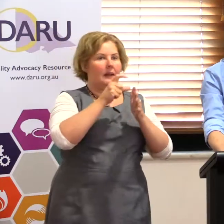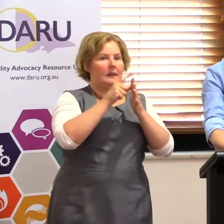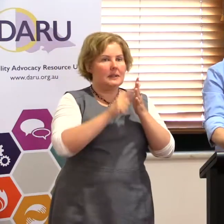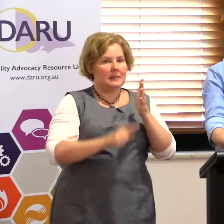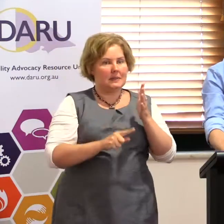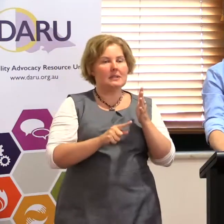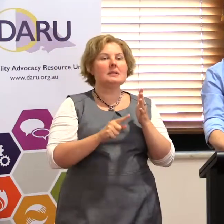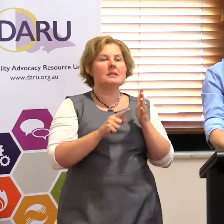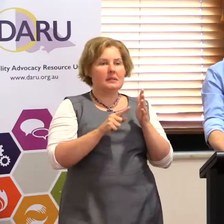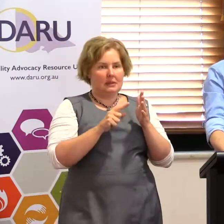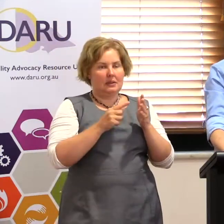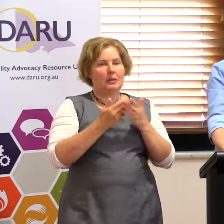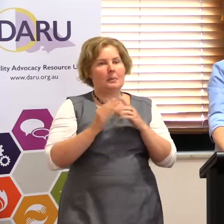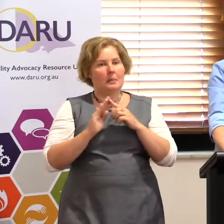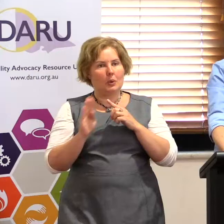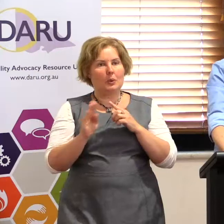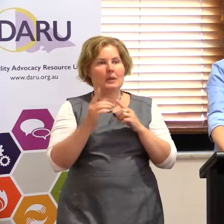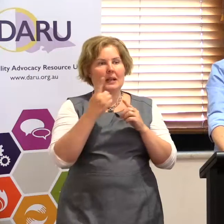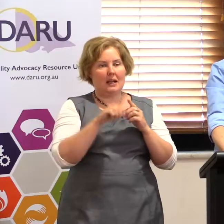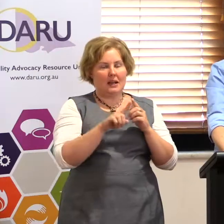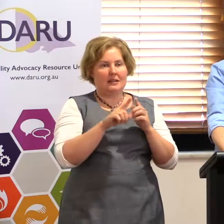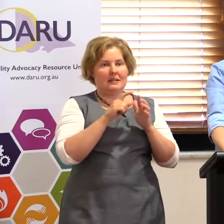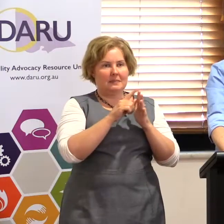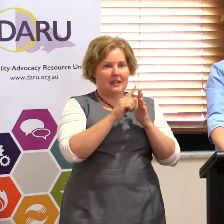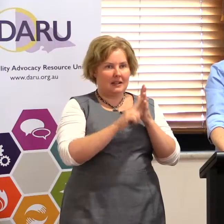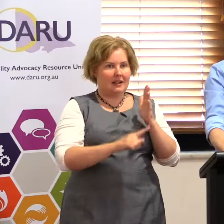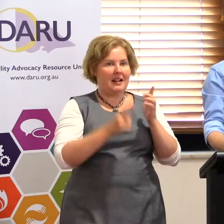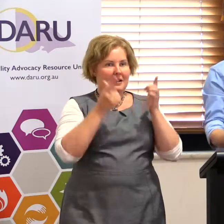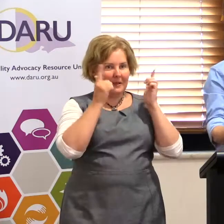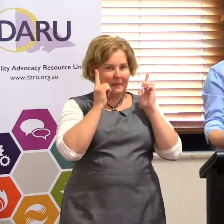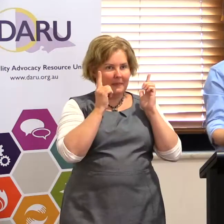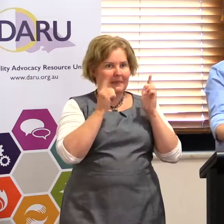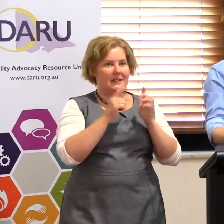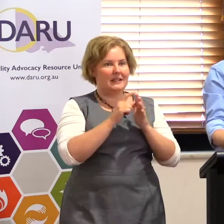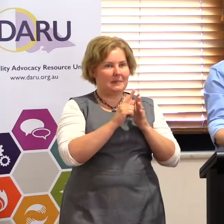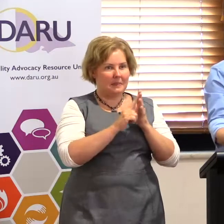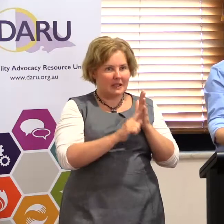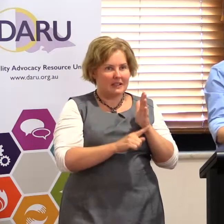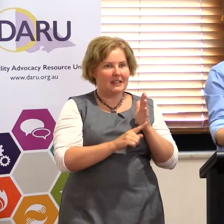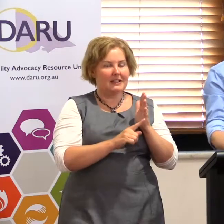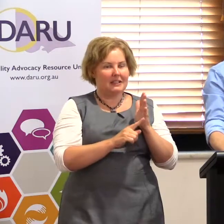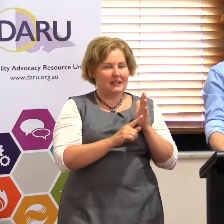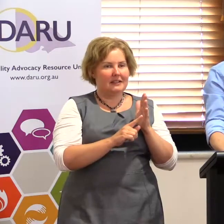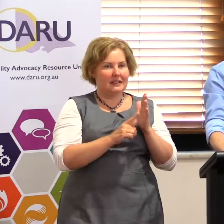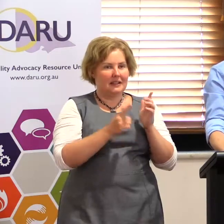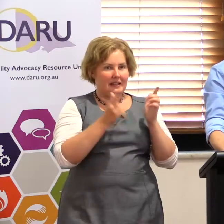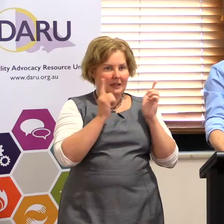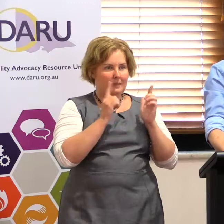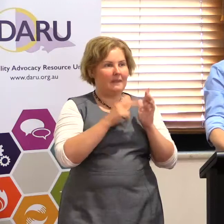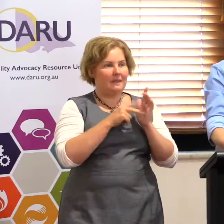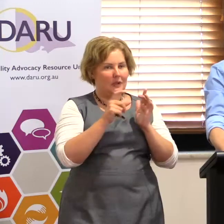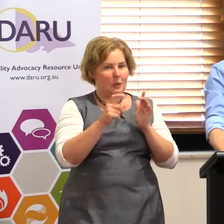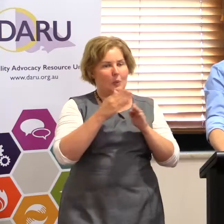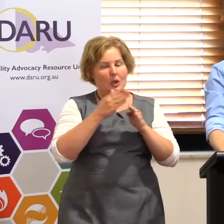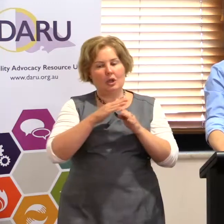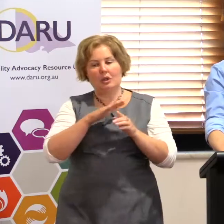Institute and Leadership Victoria, and really working across government and with people with disability